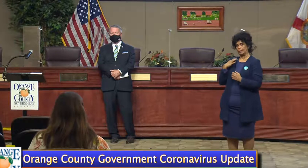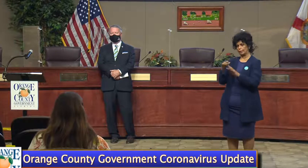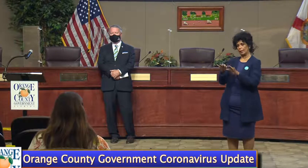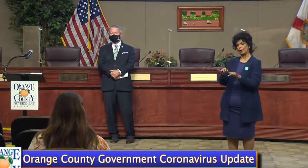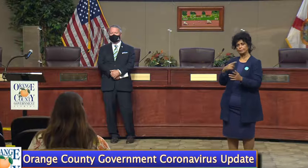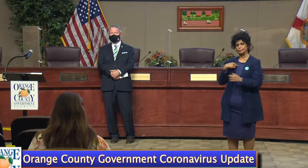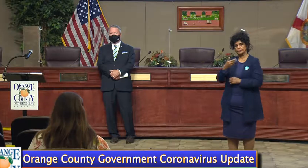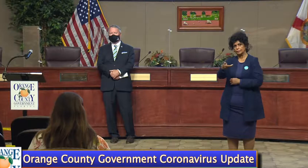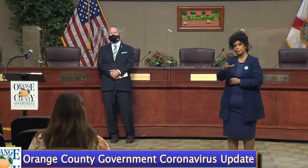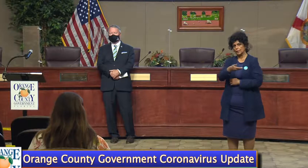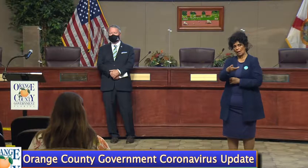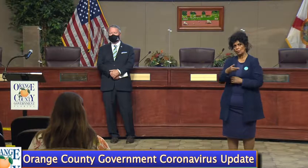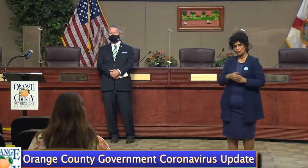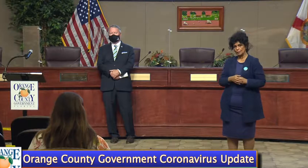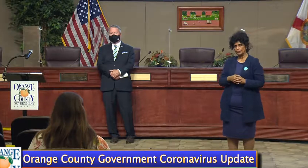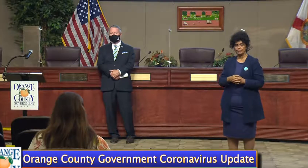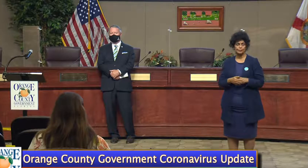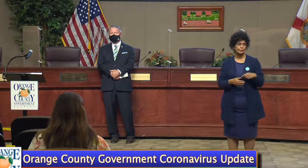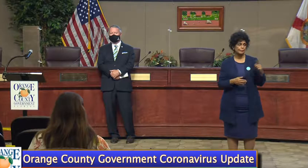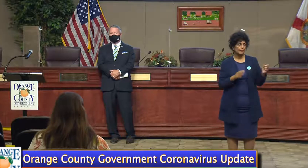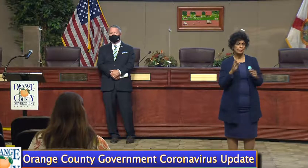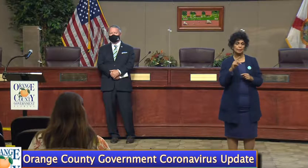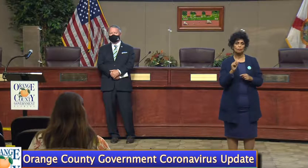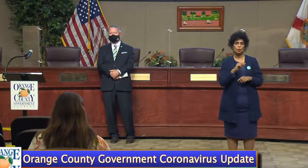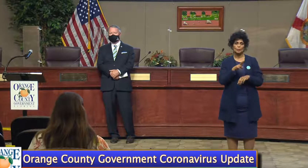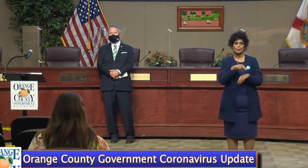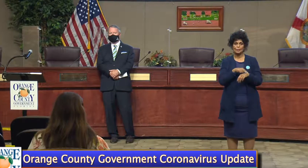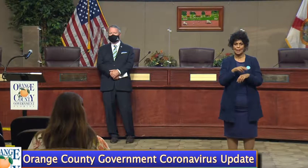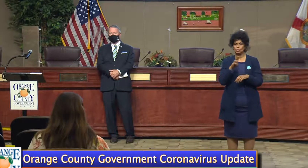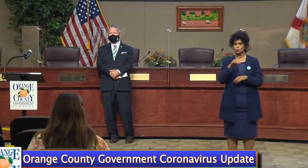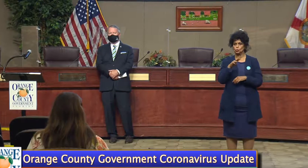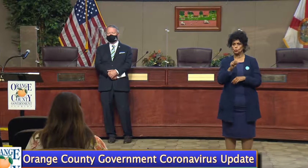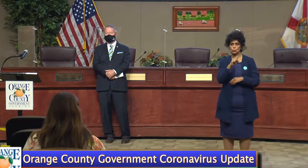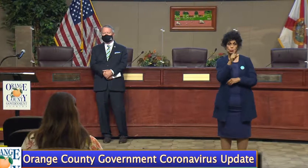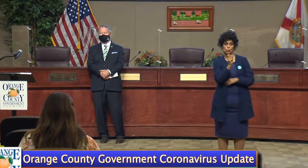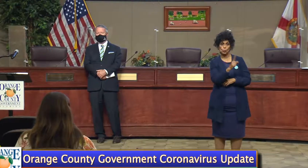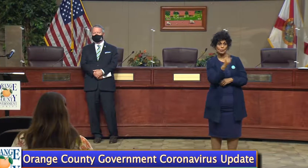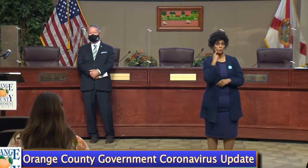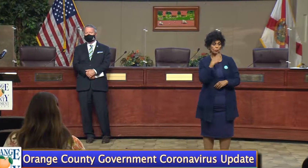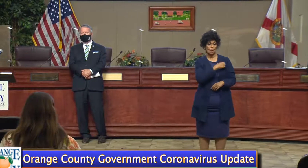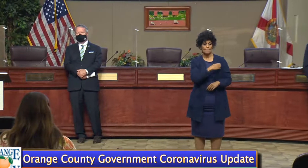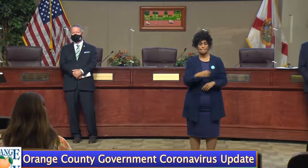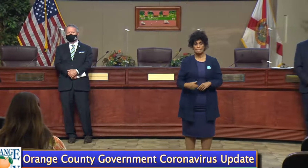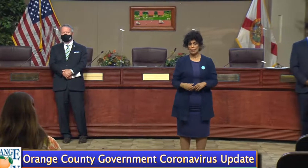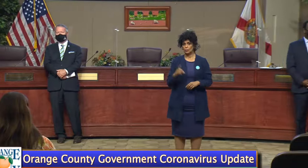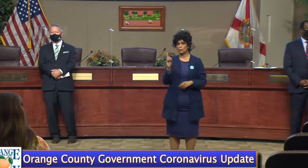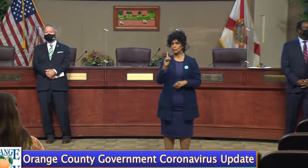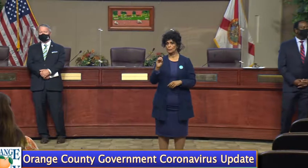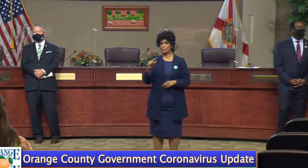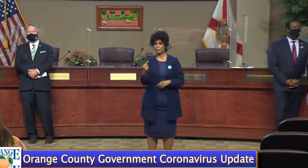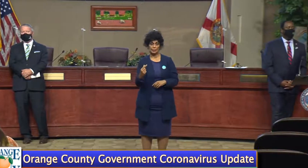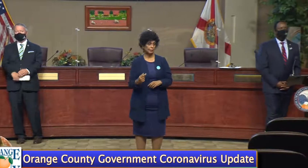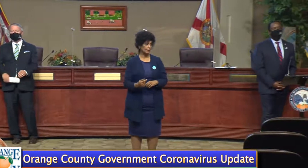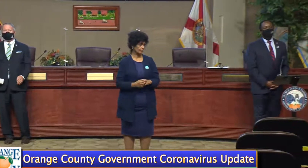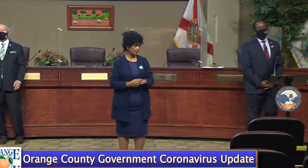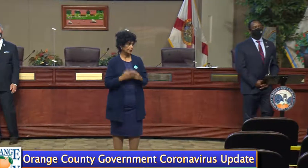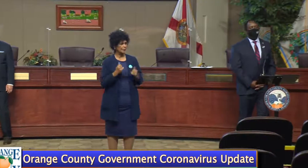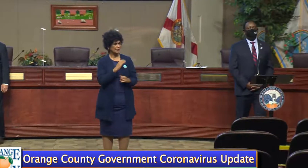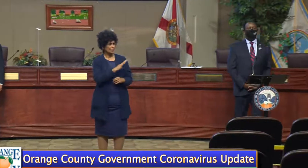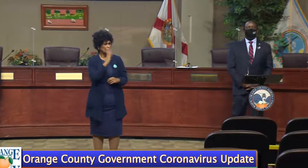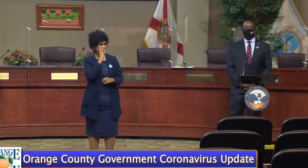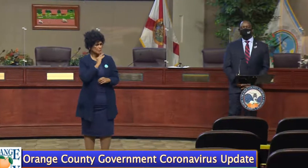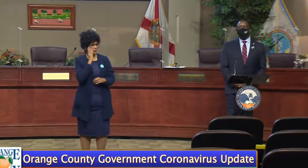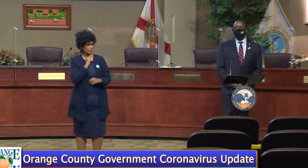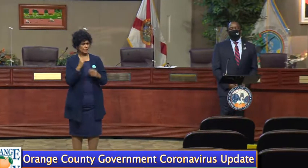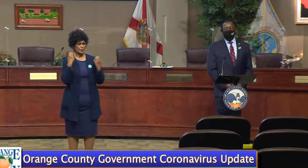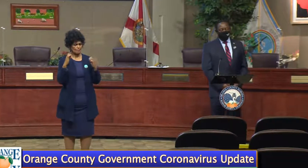This is Melissa Thomas of Florida National News. This question is for Mayor Demings. Obviously, given your experience in emergency